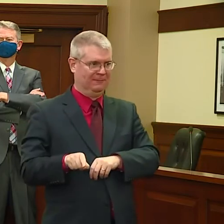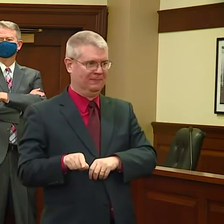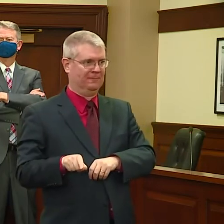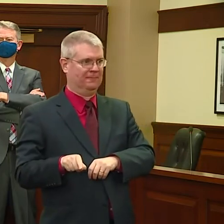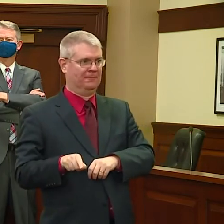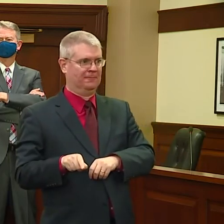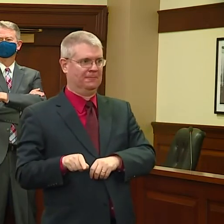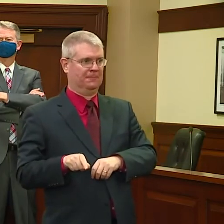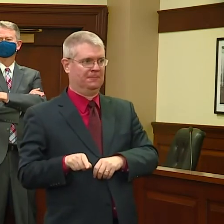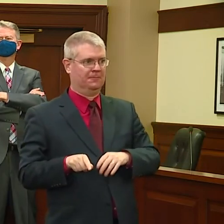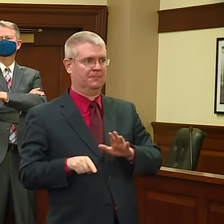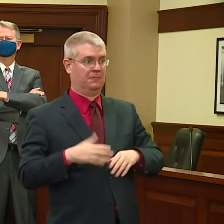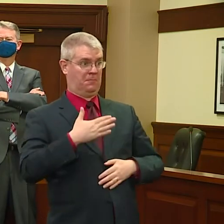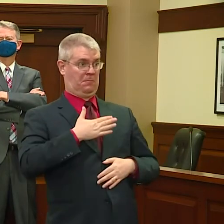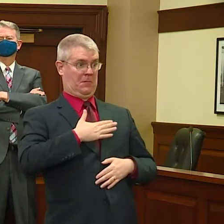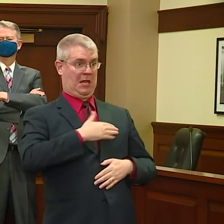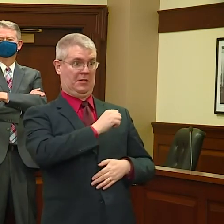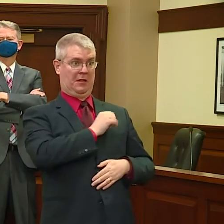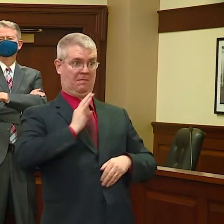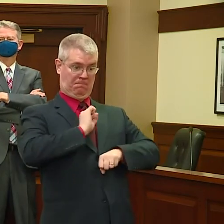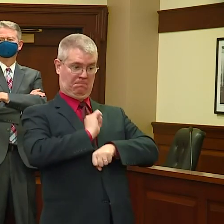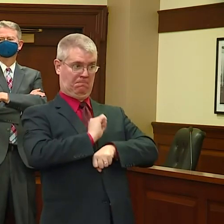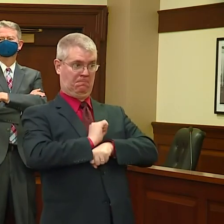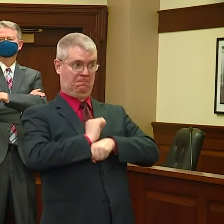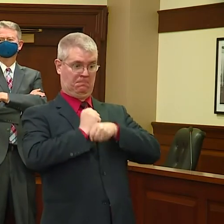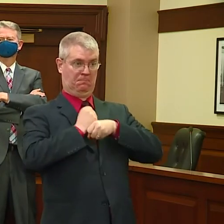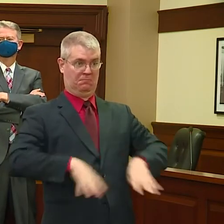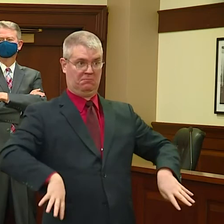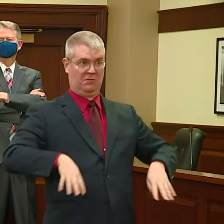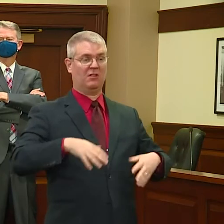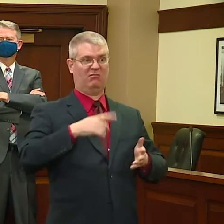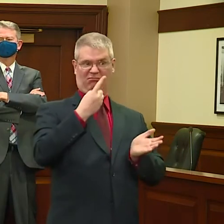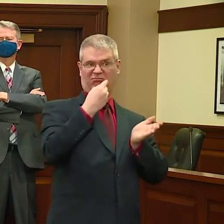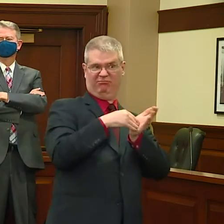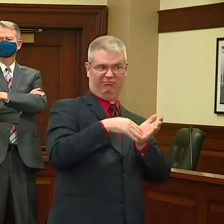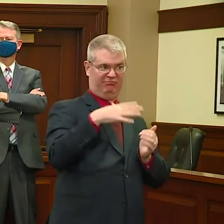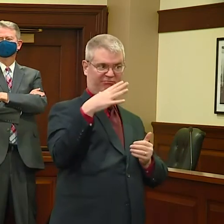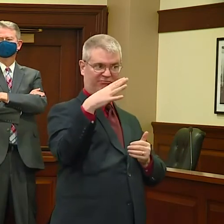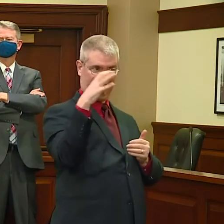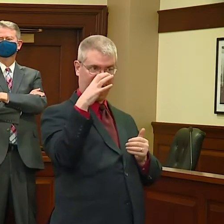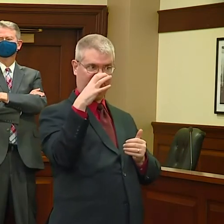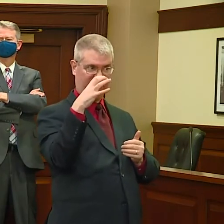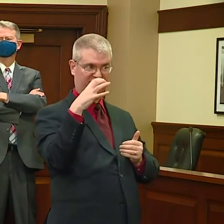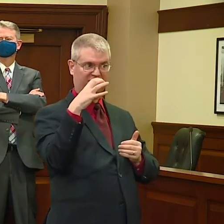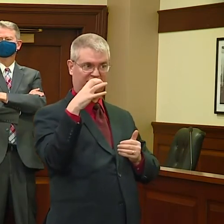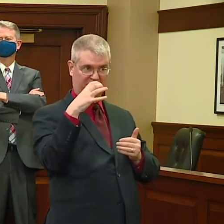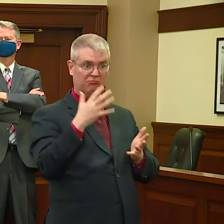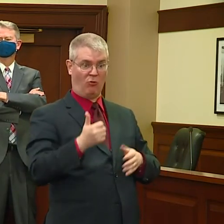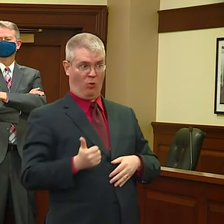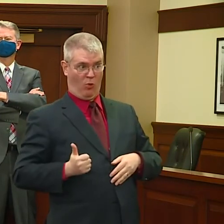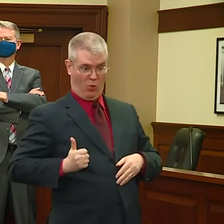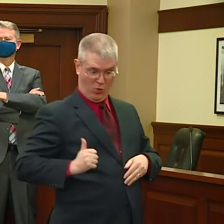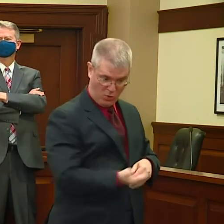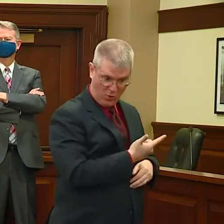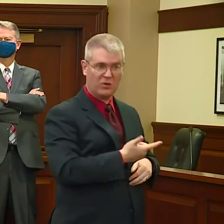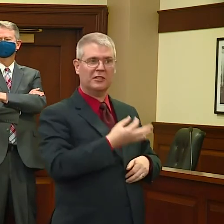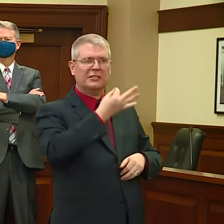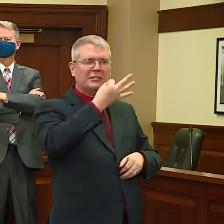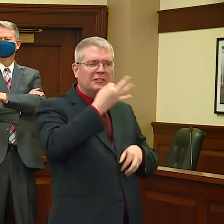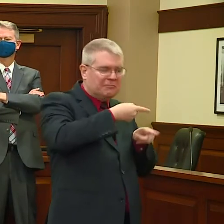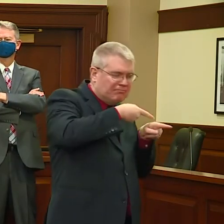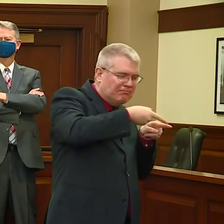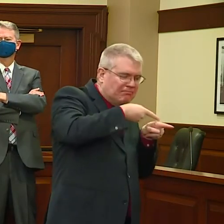15 hospitals in that region of the state. I want to thank Governor Little and Dr. Hahn for having me here today. And I echo